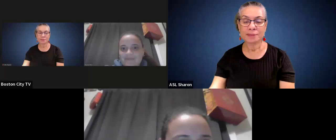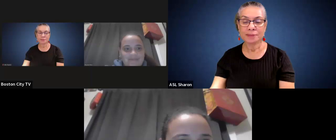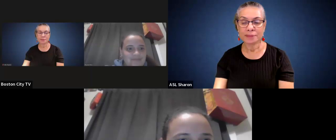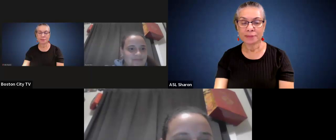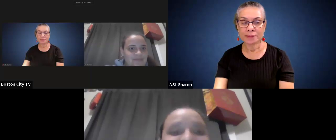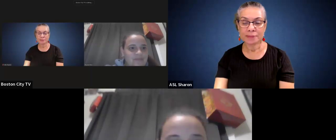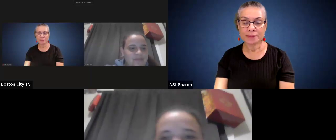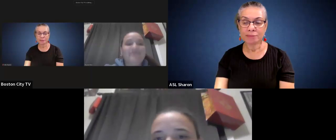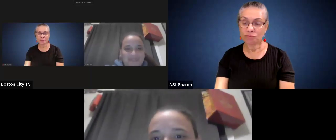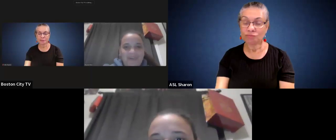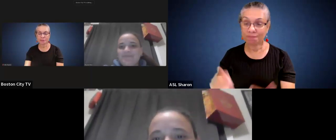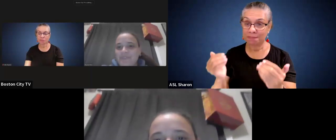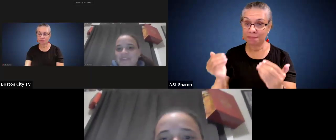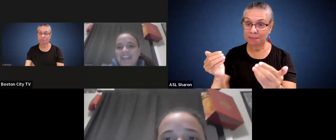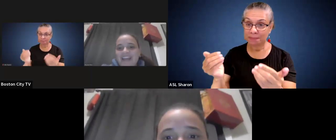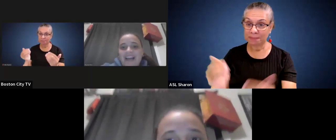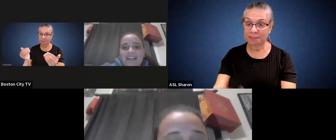You can start.